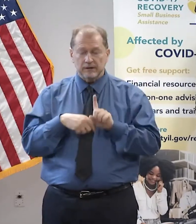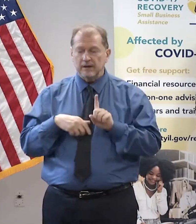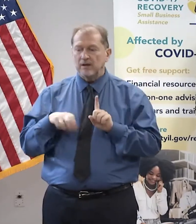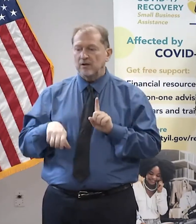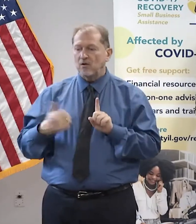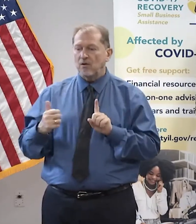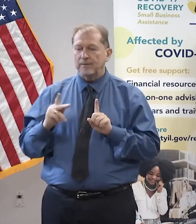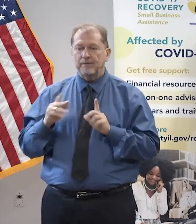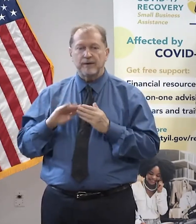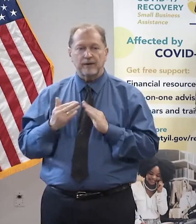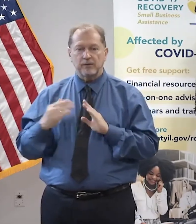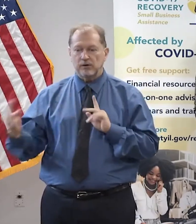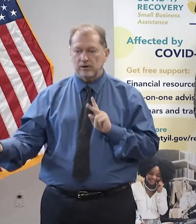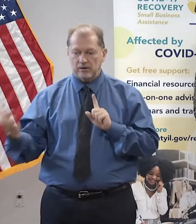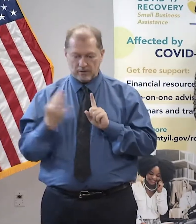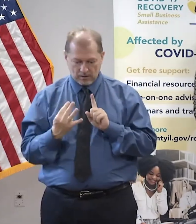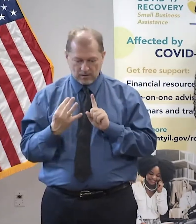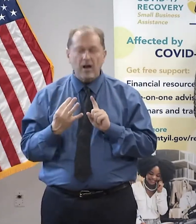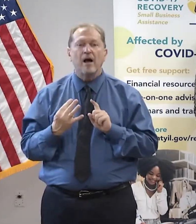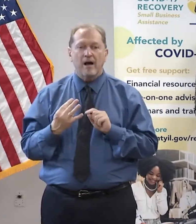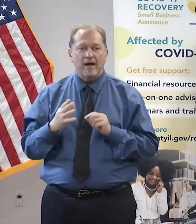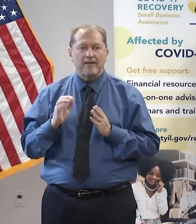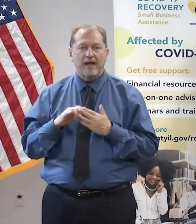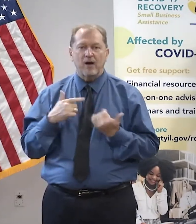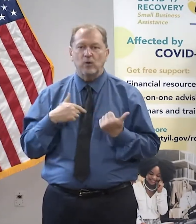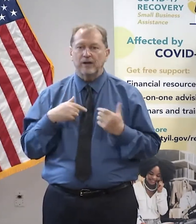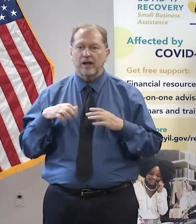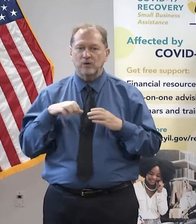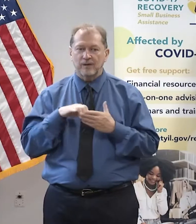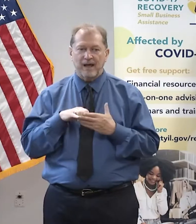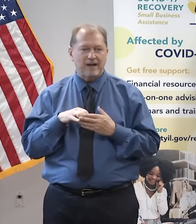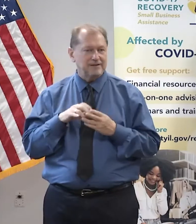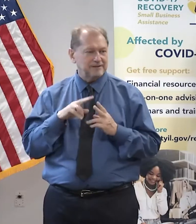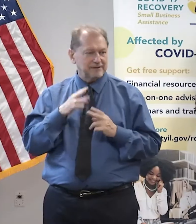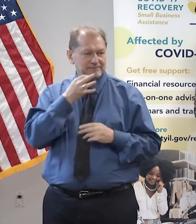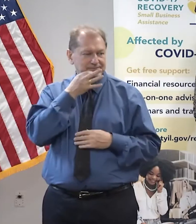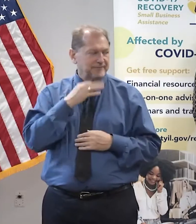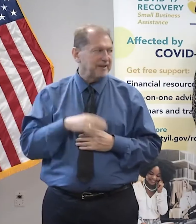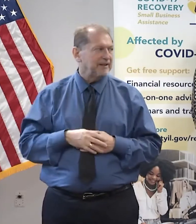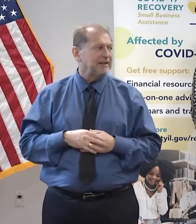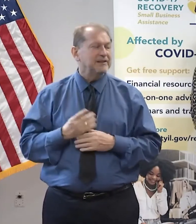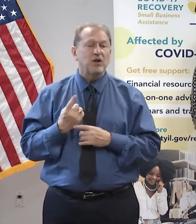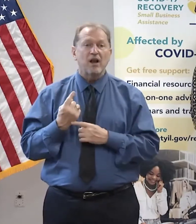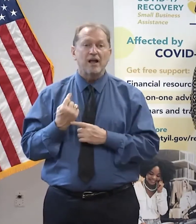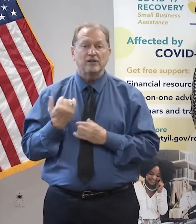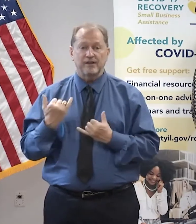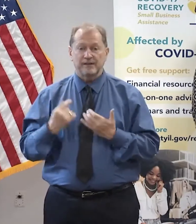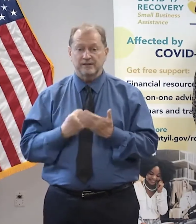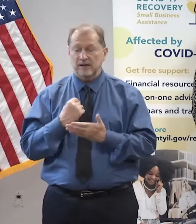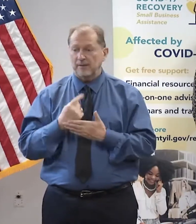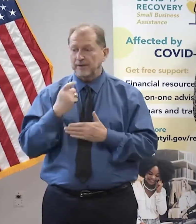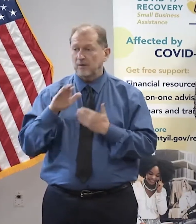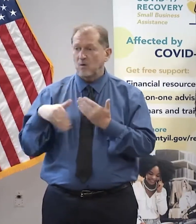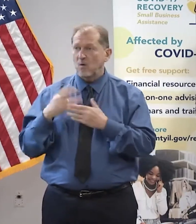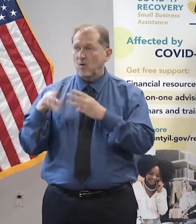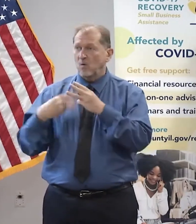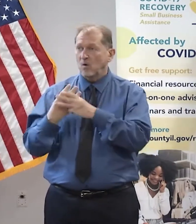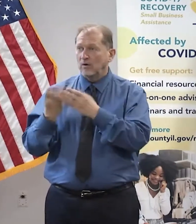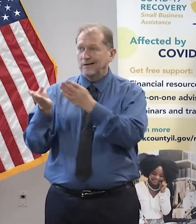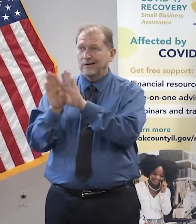community, that was what we were good at. So, of course, last year at this time, when the entire world shut